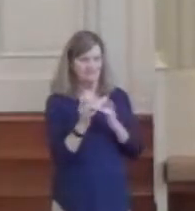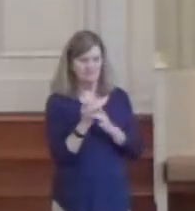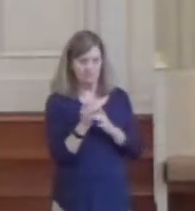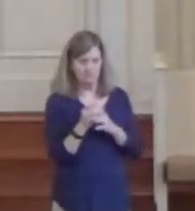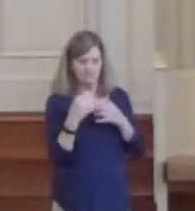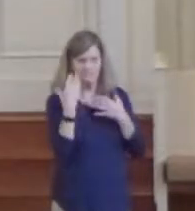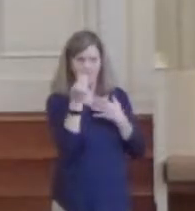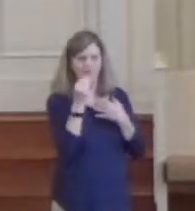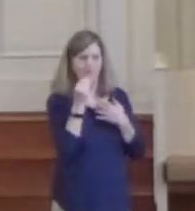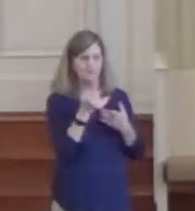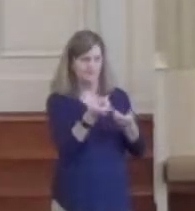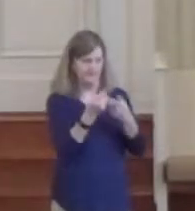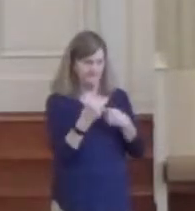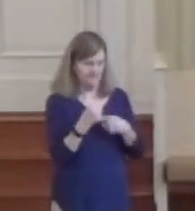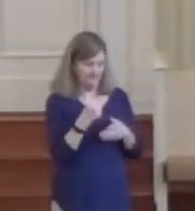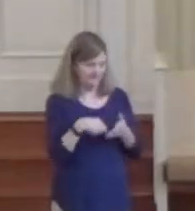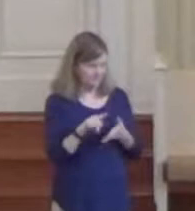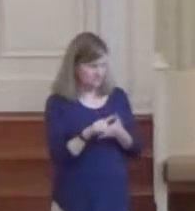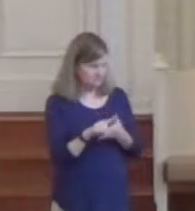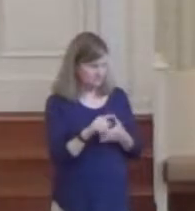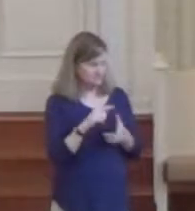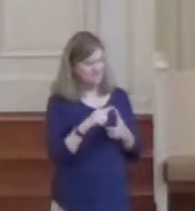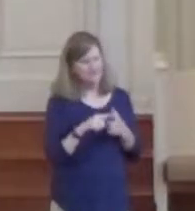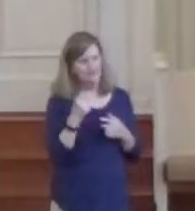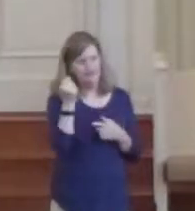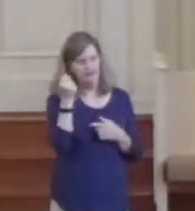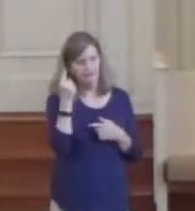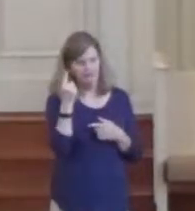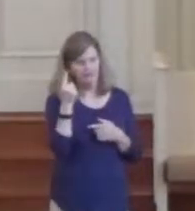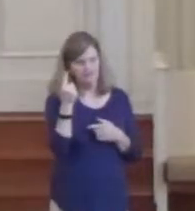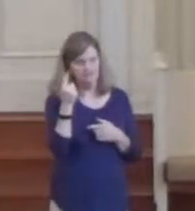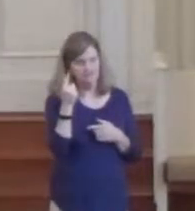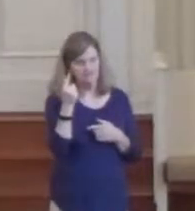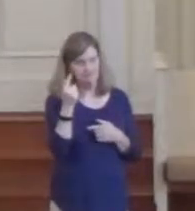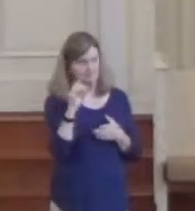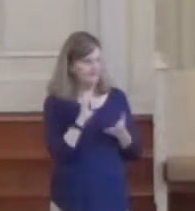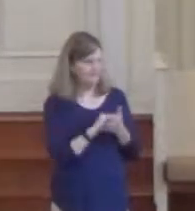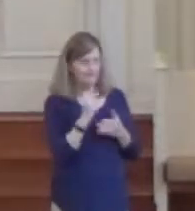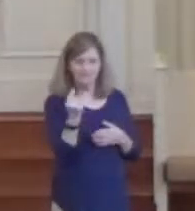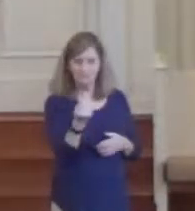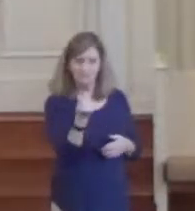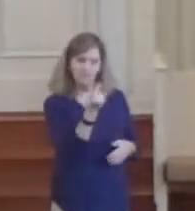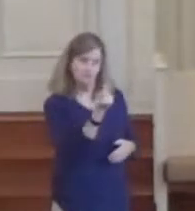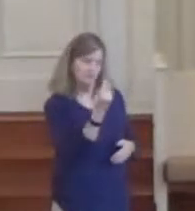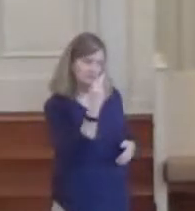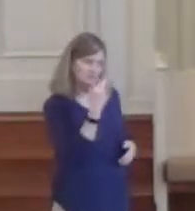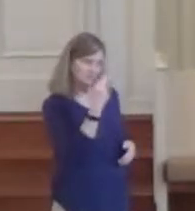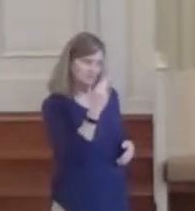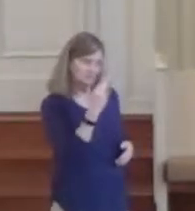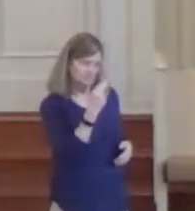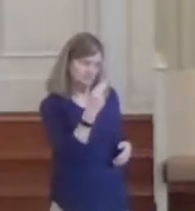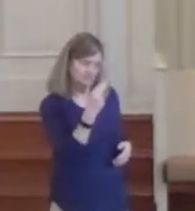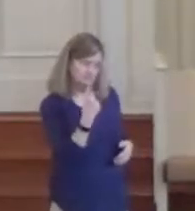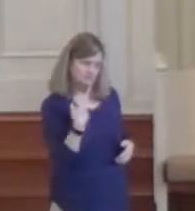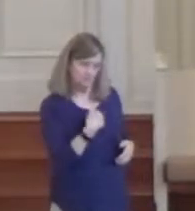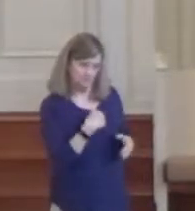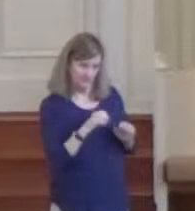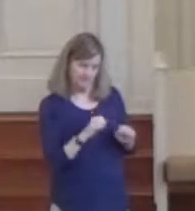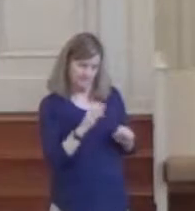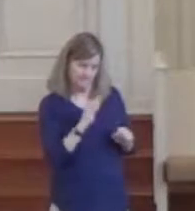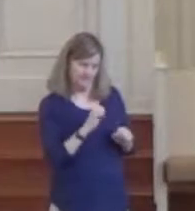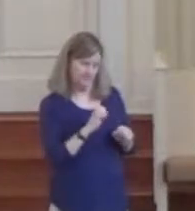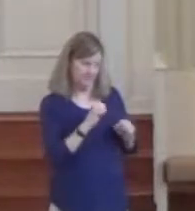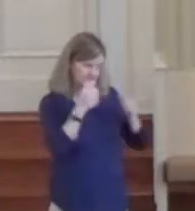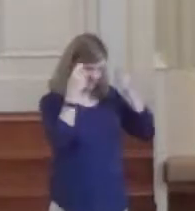come back next Sunday. But then I realized that that's only one reason I believe we'll be successful.